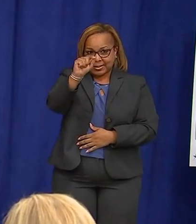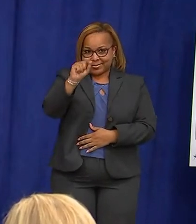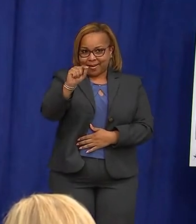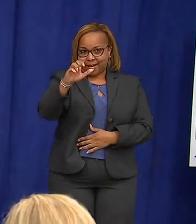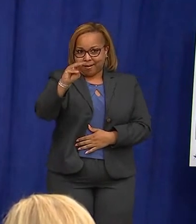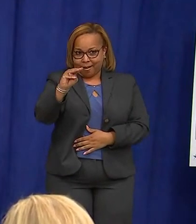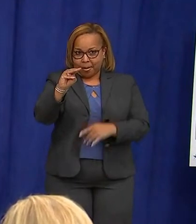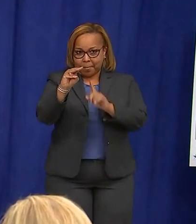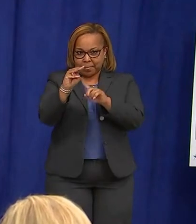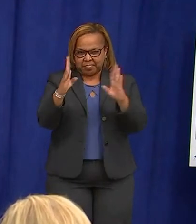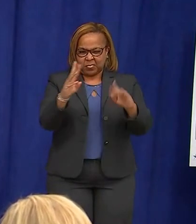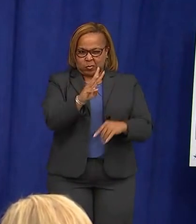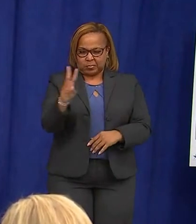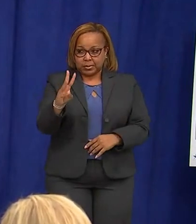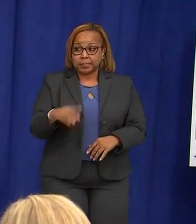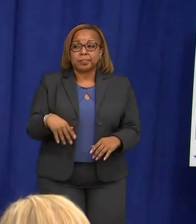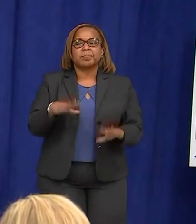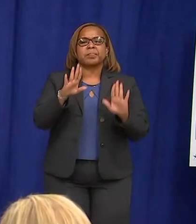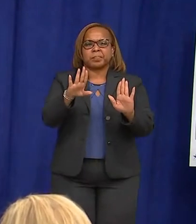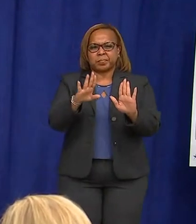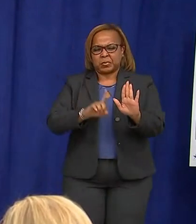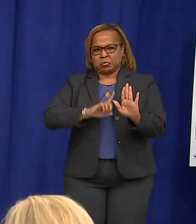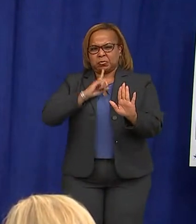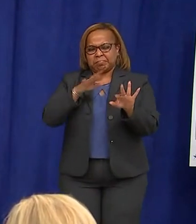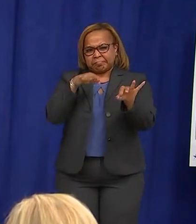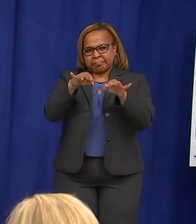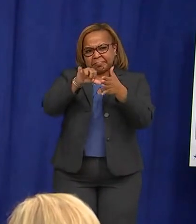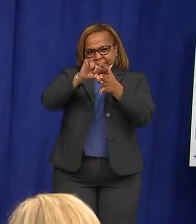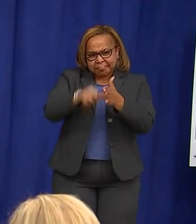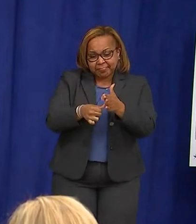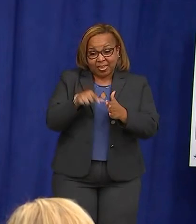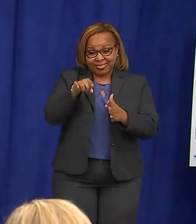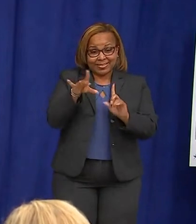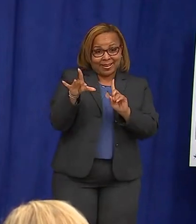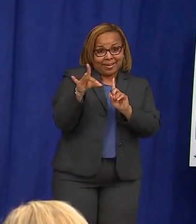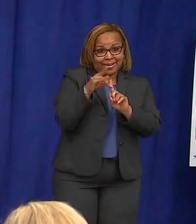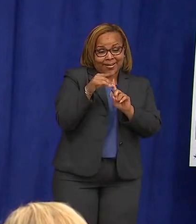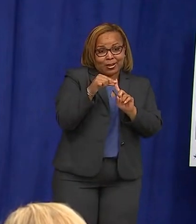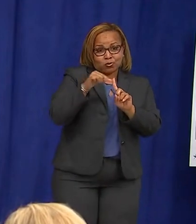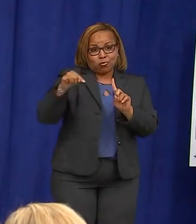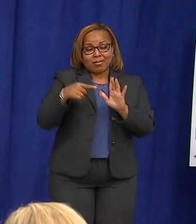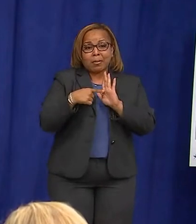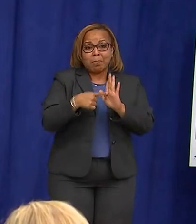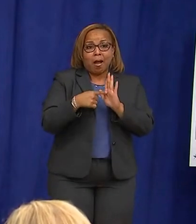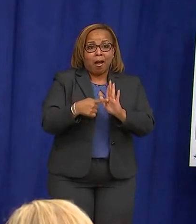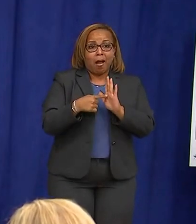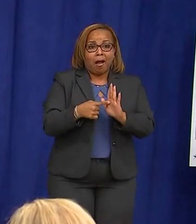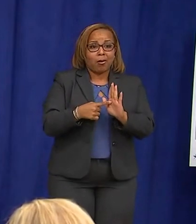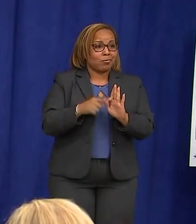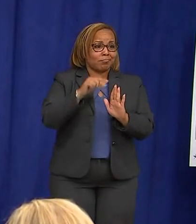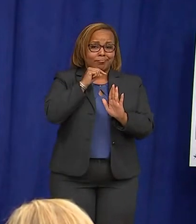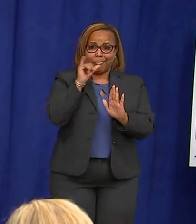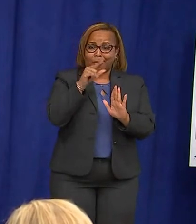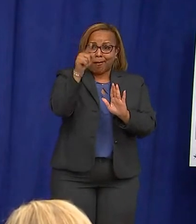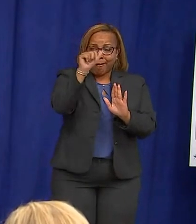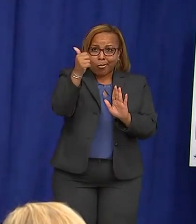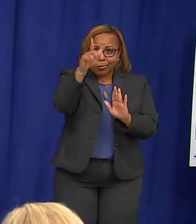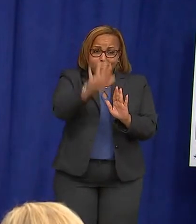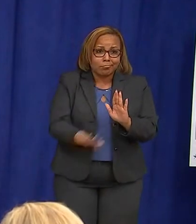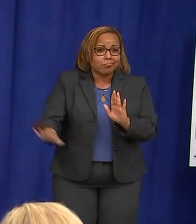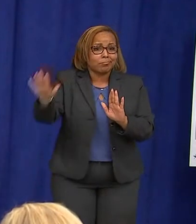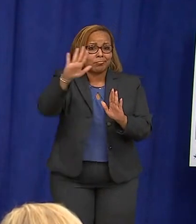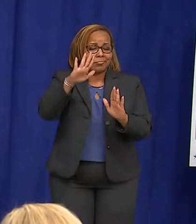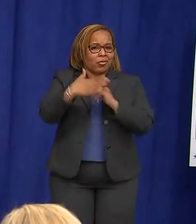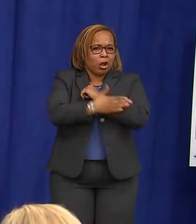shytracing.com. I want to take a moment to underscore that this is a contact tracing model unlike any other in the